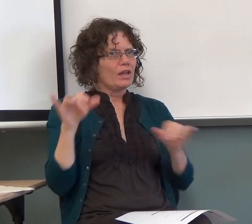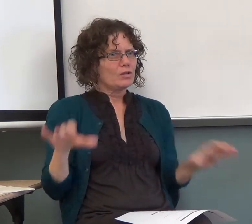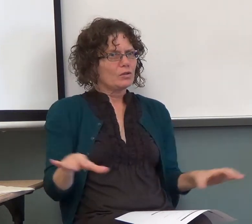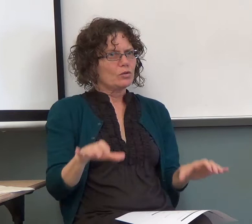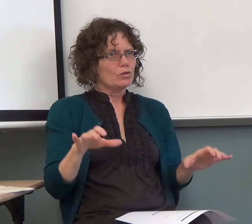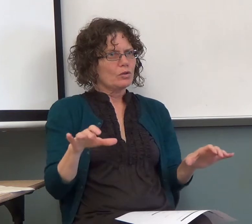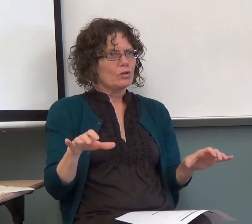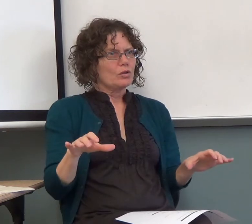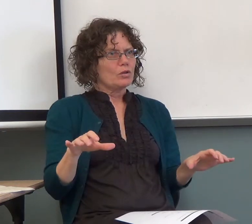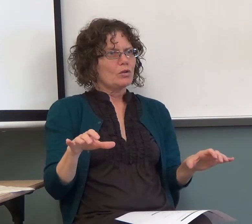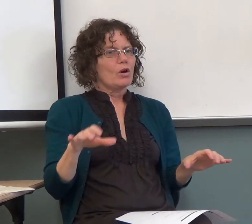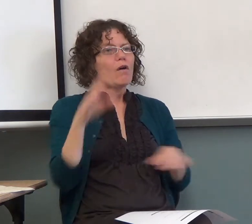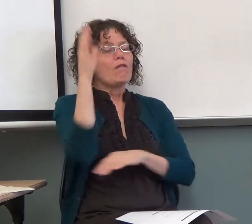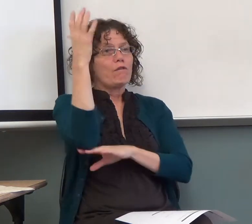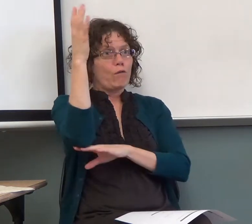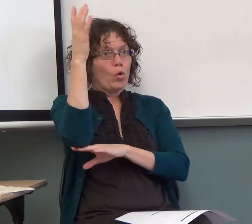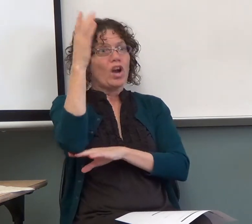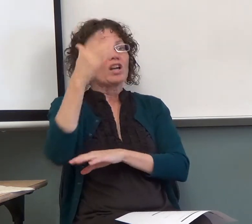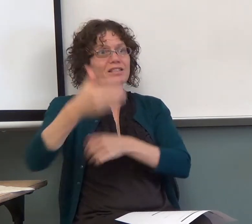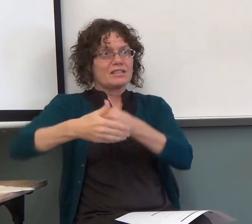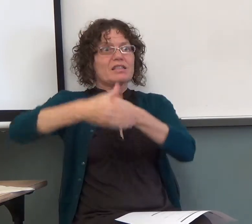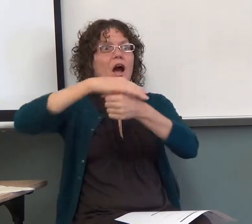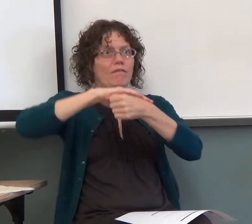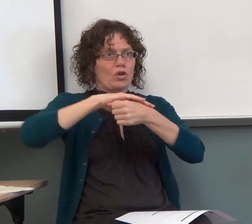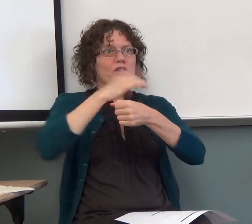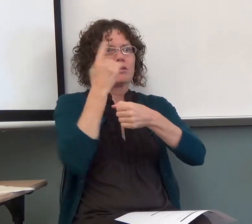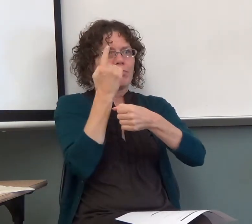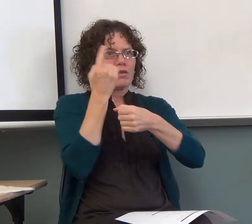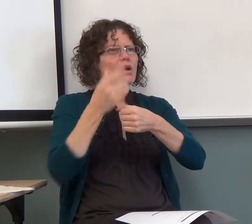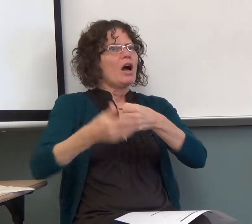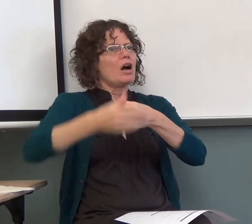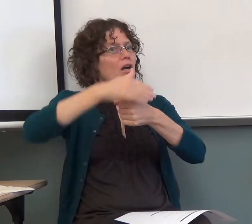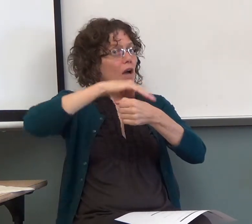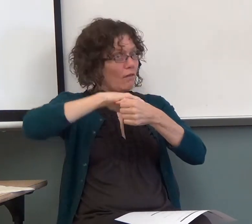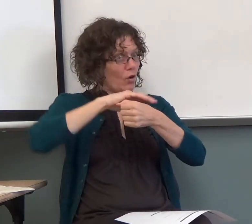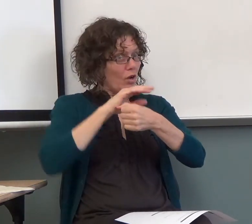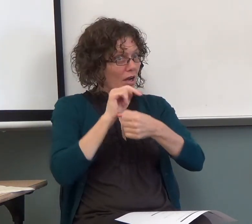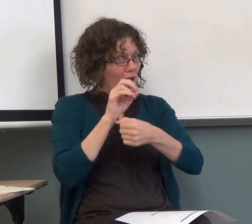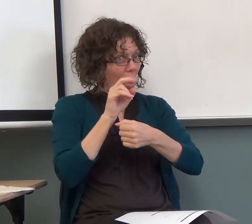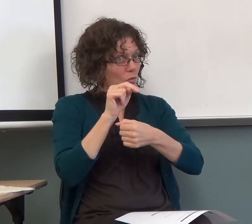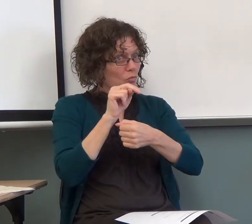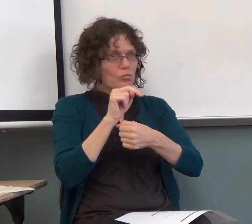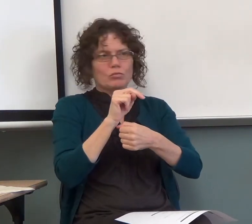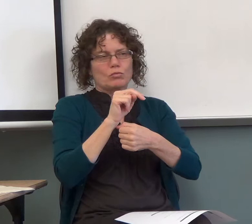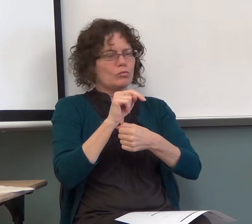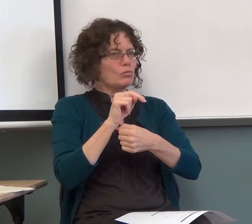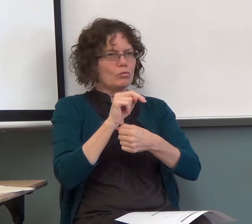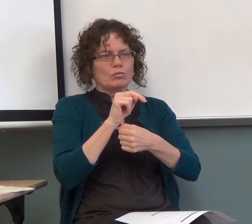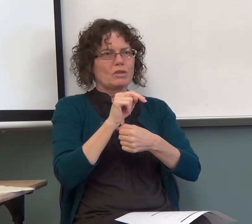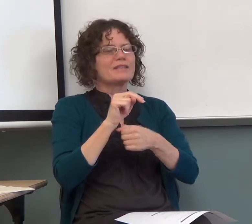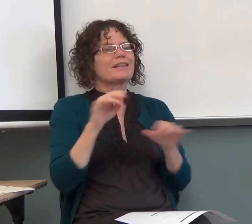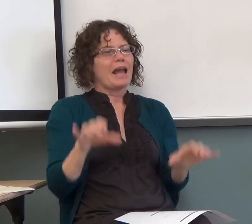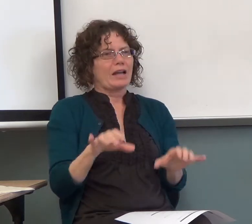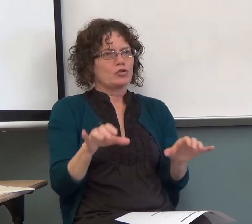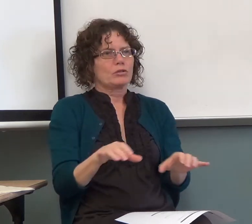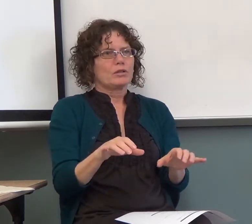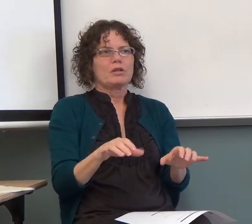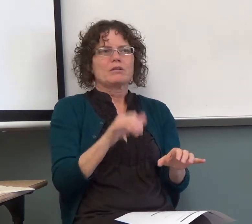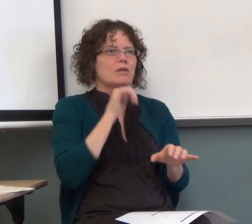are covering something, right? Yeah. So is cover a noun? Yeah. No, it's not, right? Because it's an action. It's not a person, place, or thing. It's an